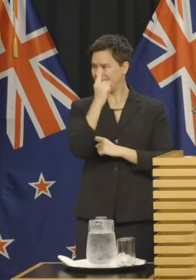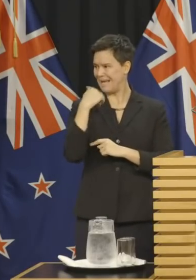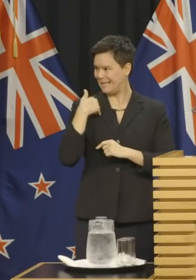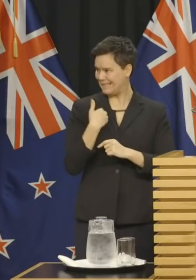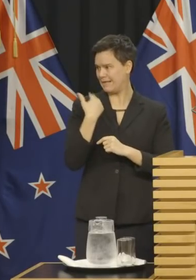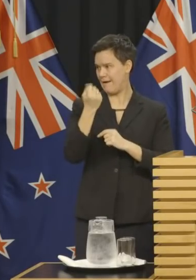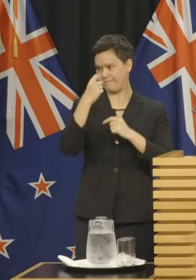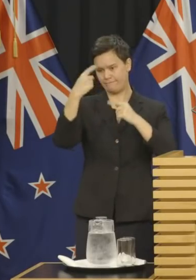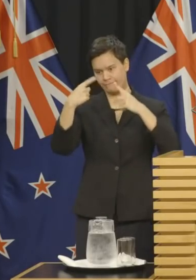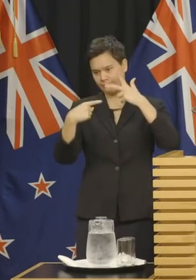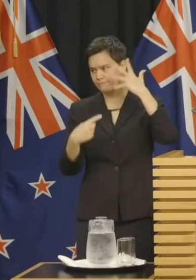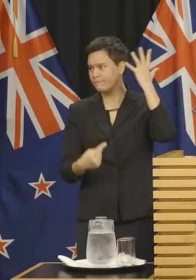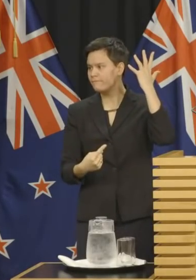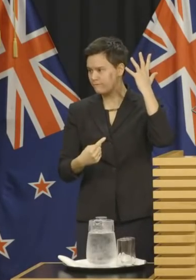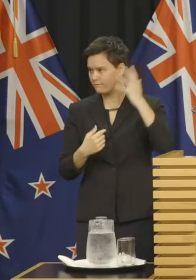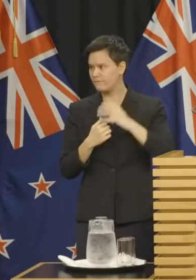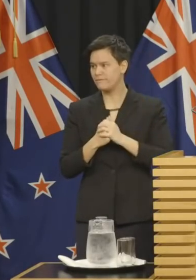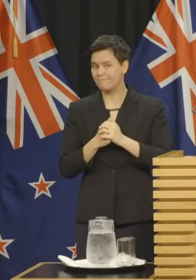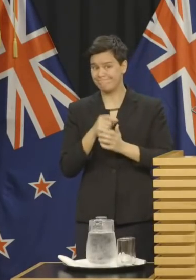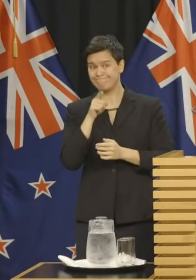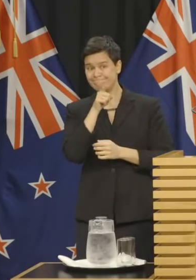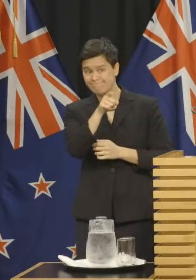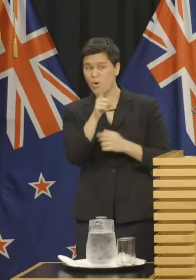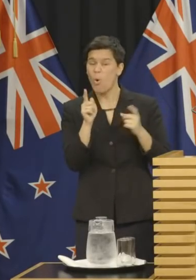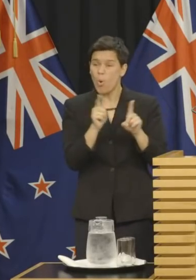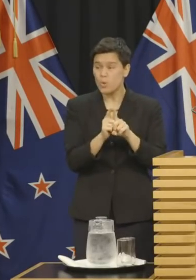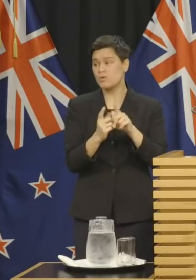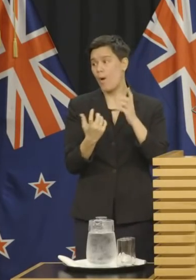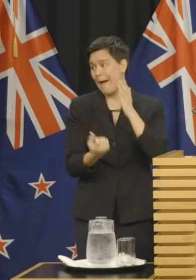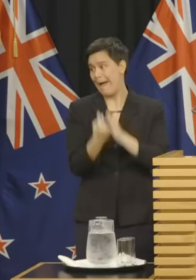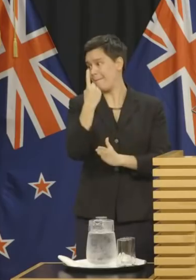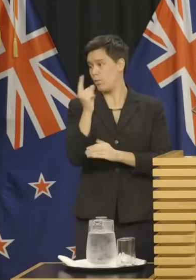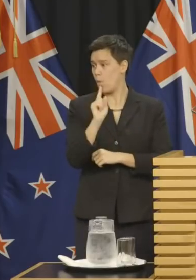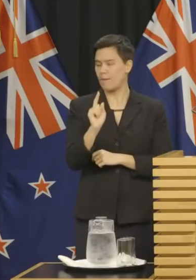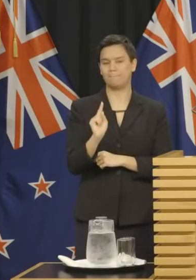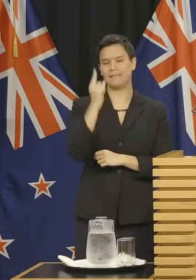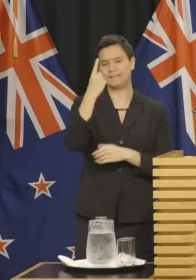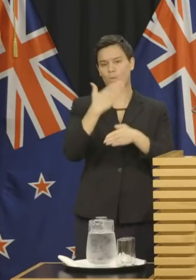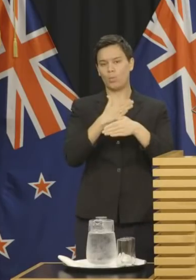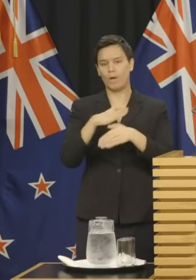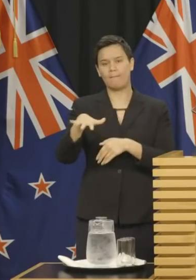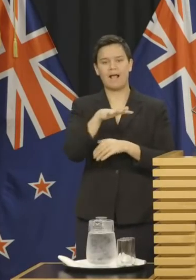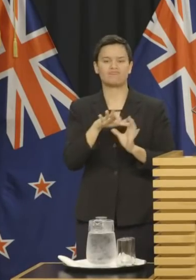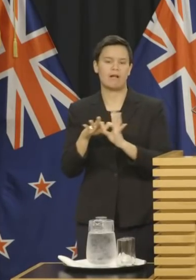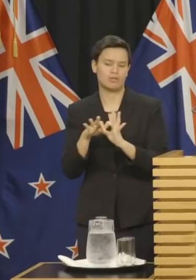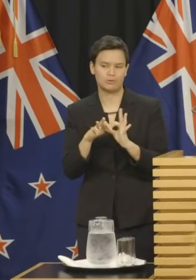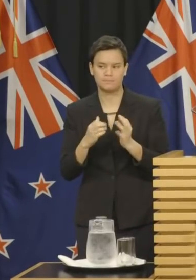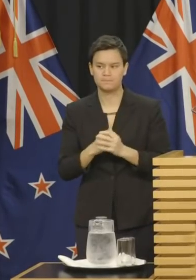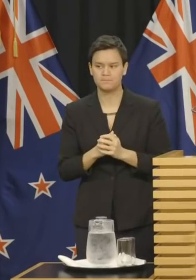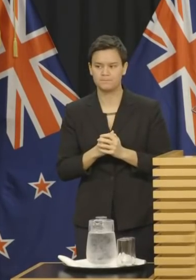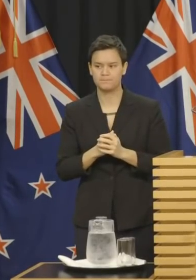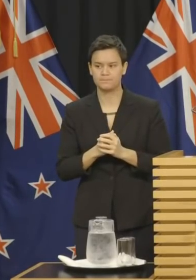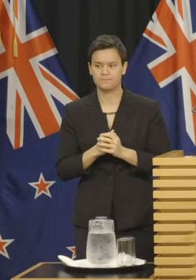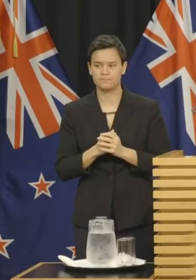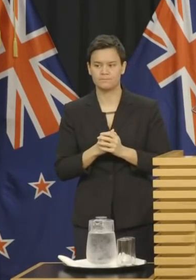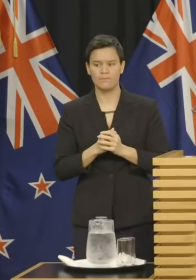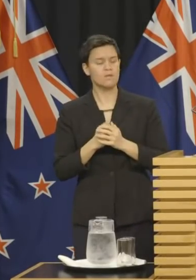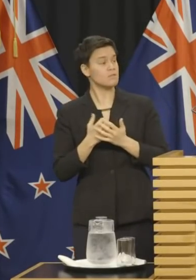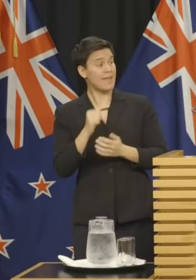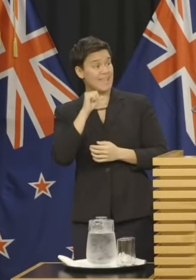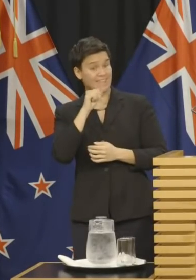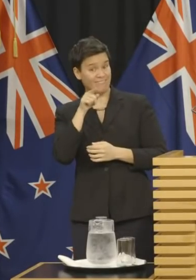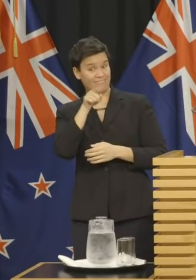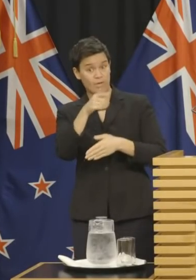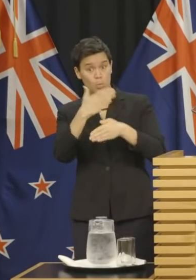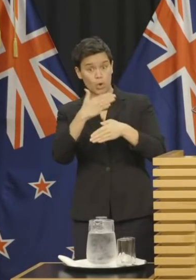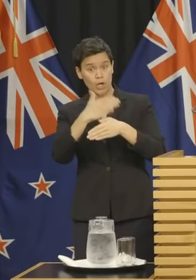of this decision here, and here's the Minister for Workplace Relations. Why is it tenable that he remain in Parliament? He will still have staff.